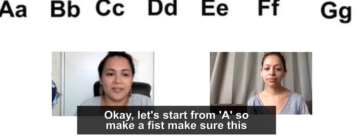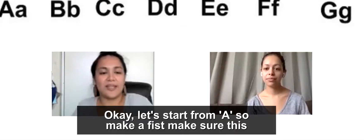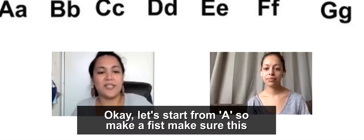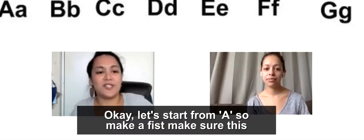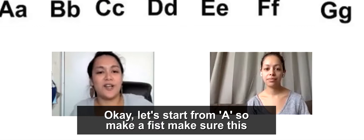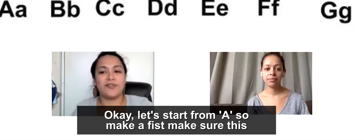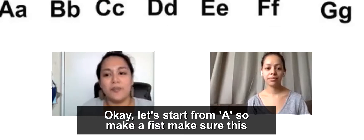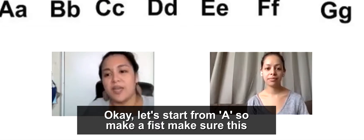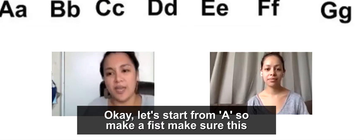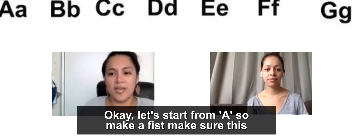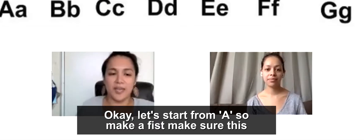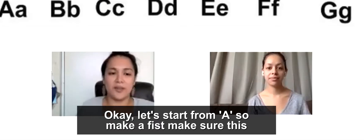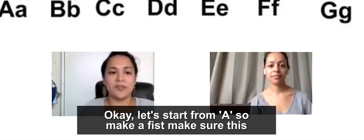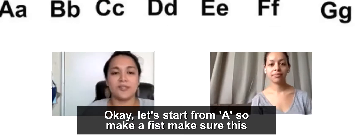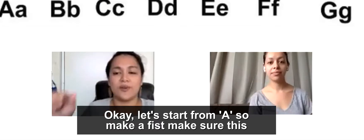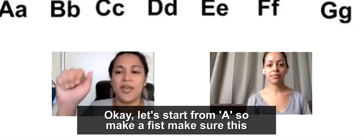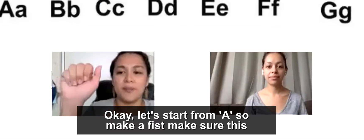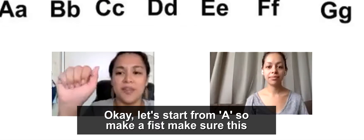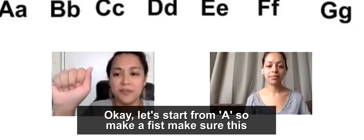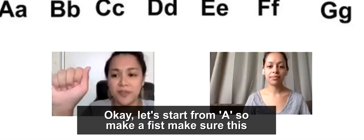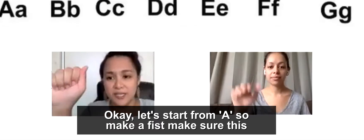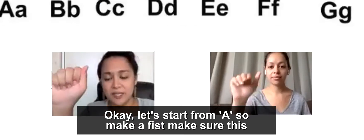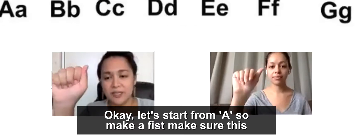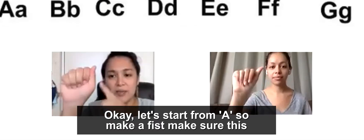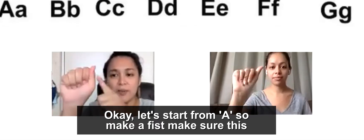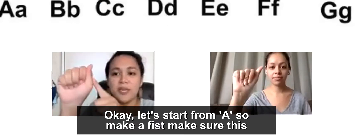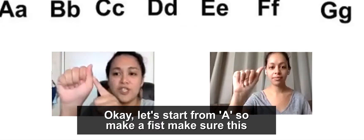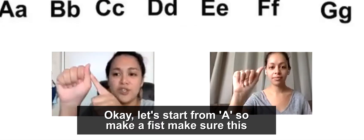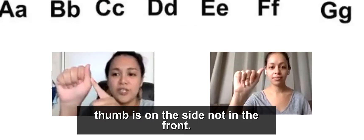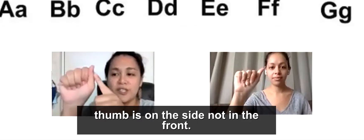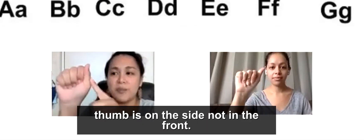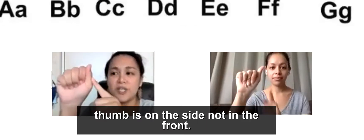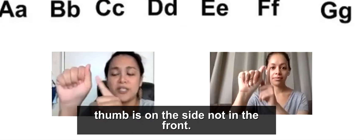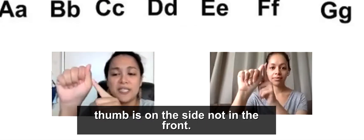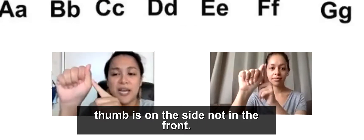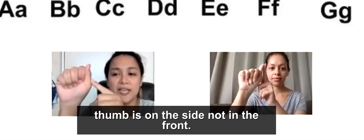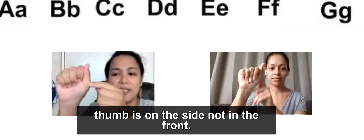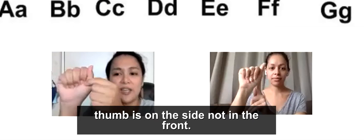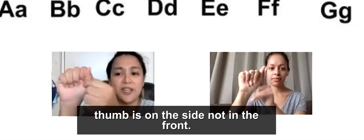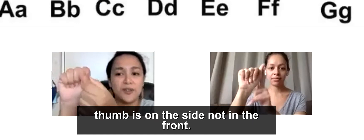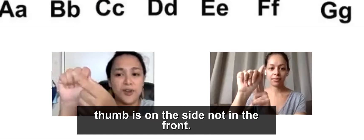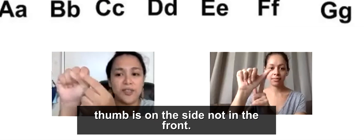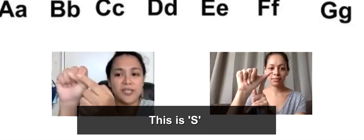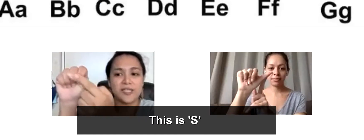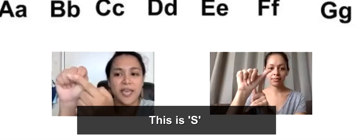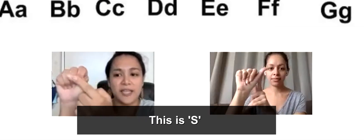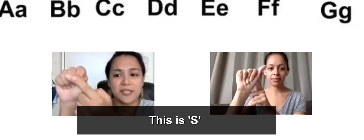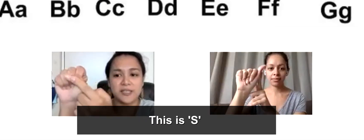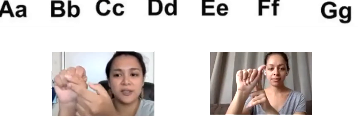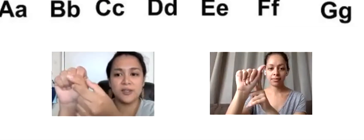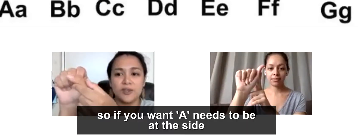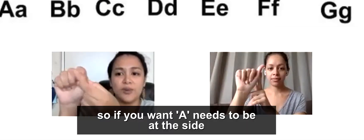Okay, let's start from A. So A, make a fist. Make sure this thumb is on the side, not in the front. This is